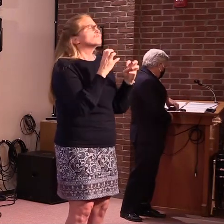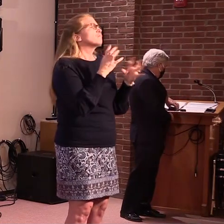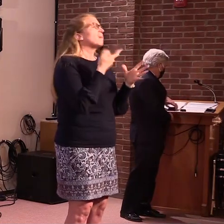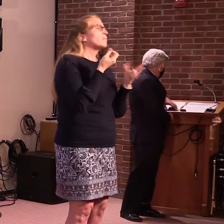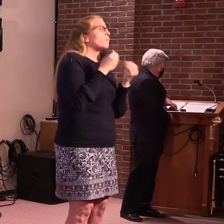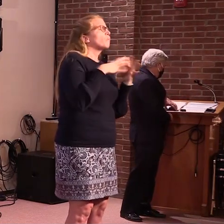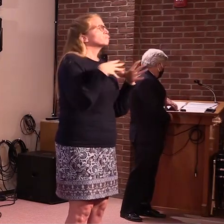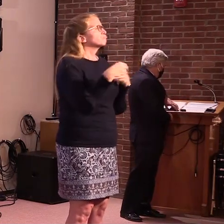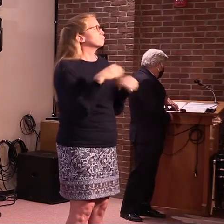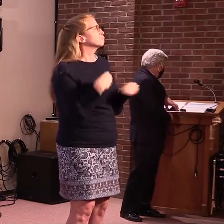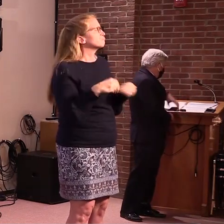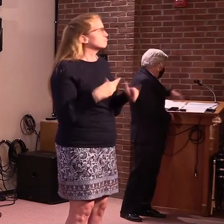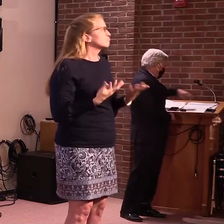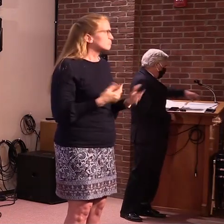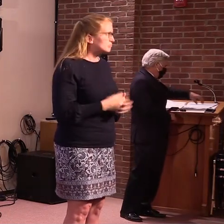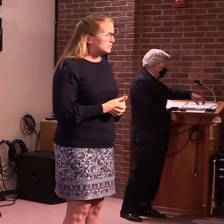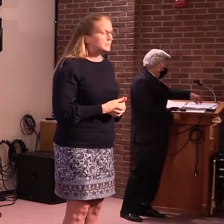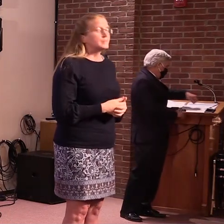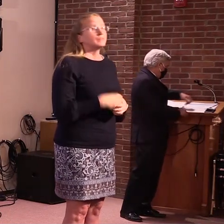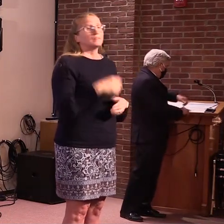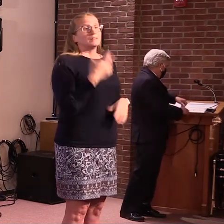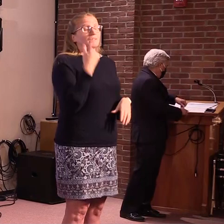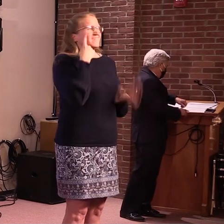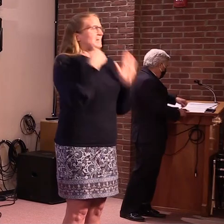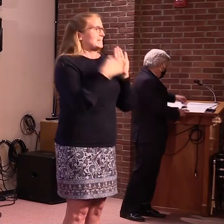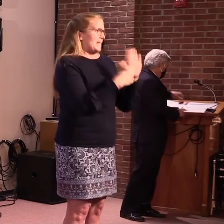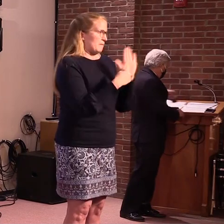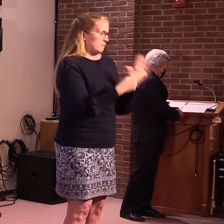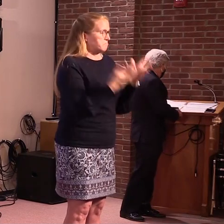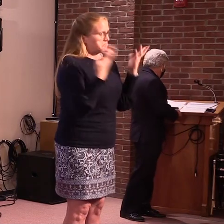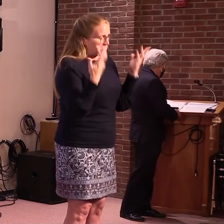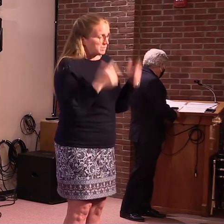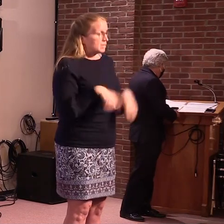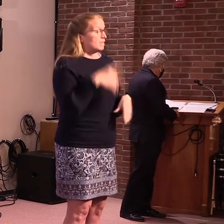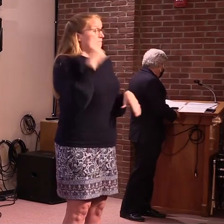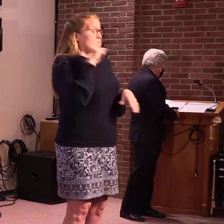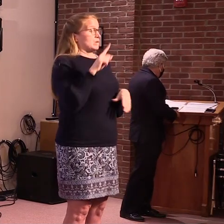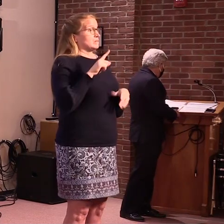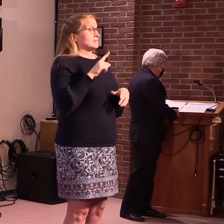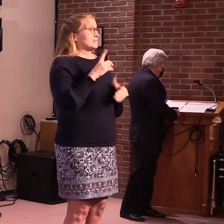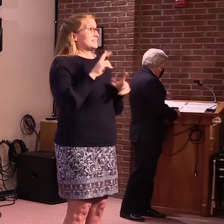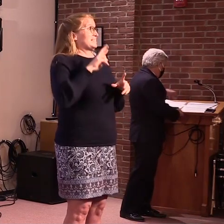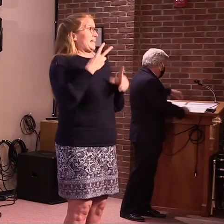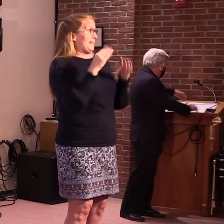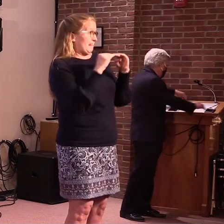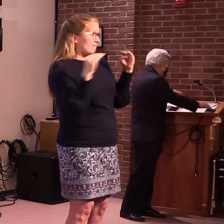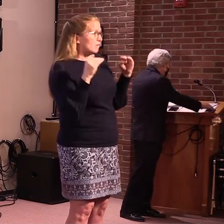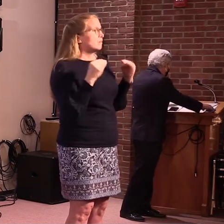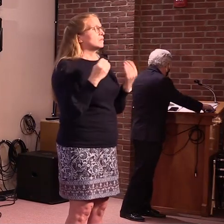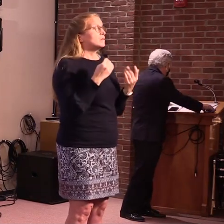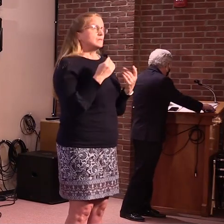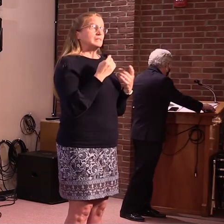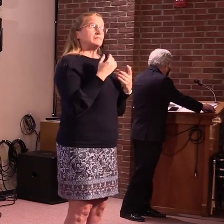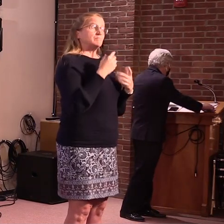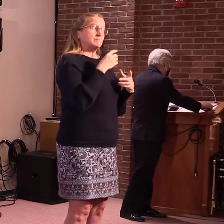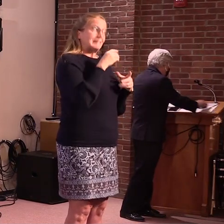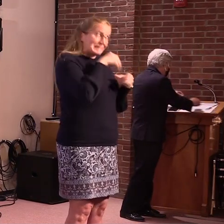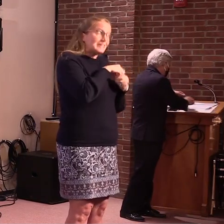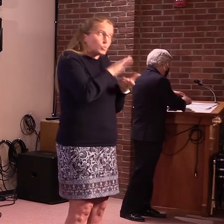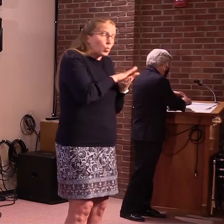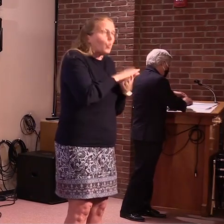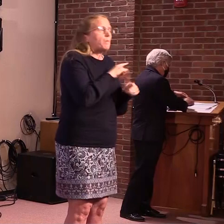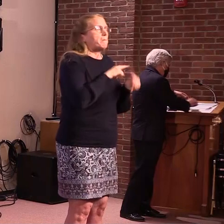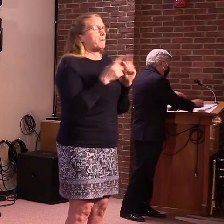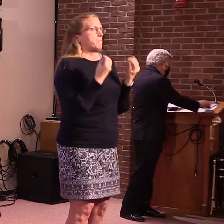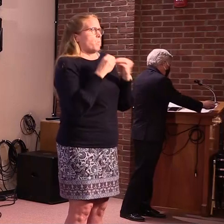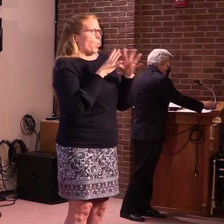like, I use the example of school bus transportation. Under step two, the more restrictive level for in-person instruction, a school